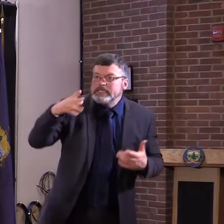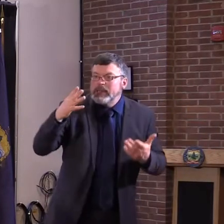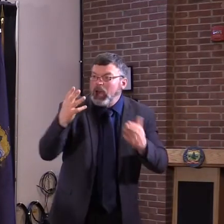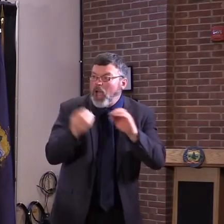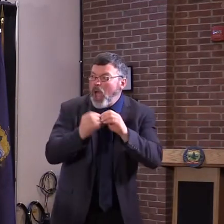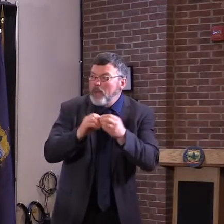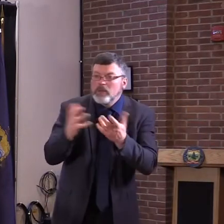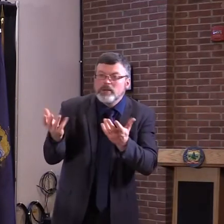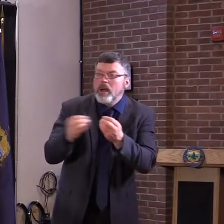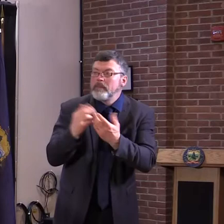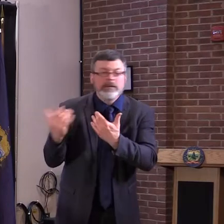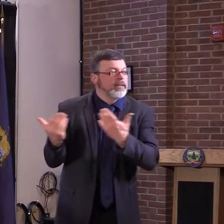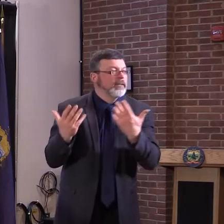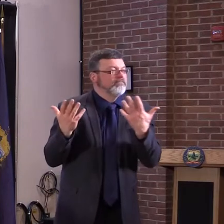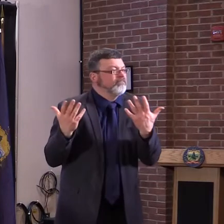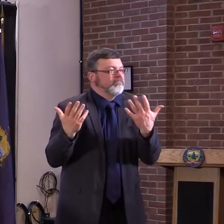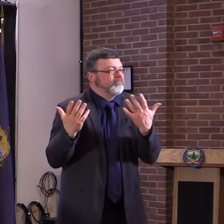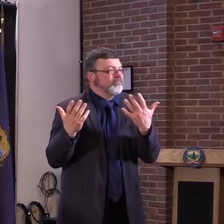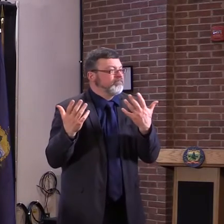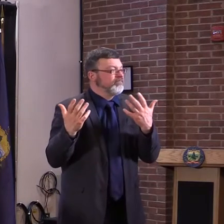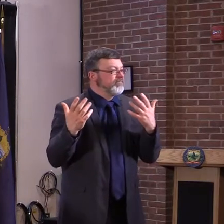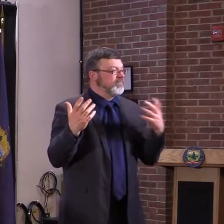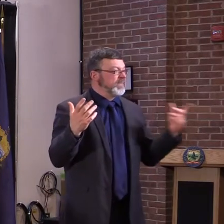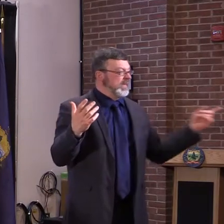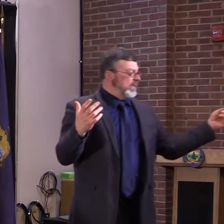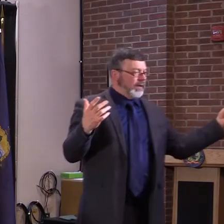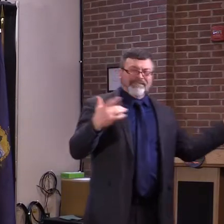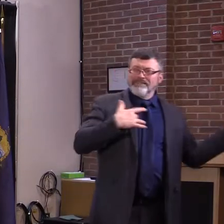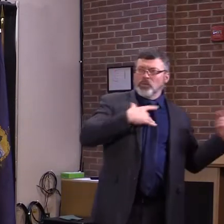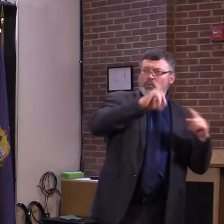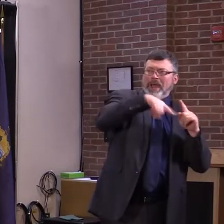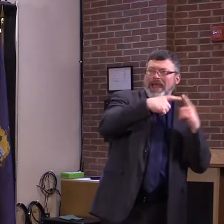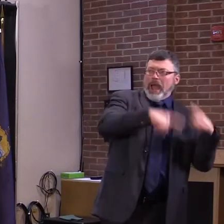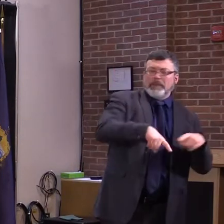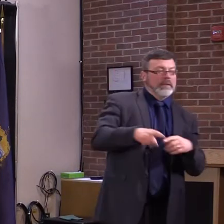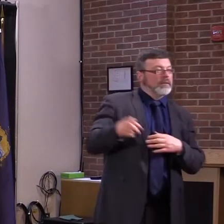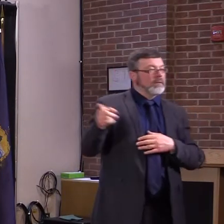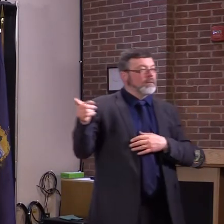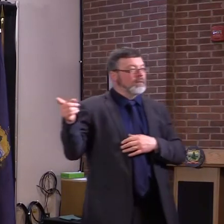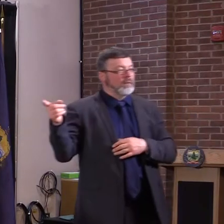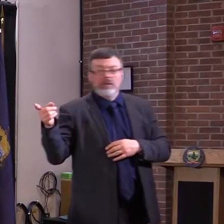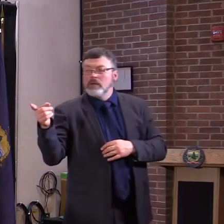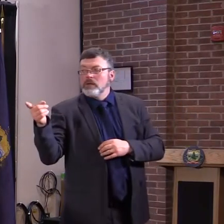We do not. Commissioner. Or a timeline of when people could expect to see them in pharmacies or elsewhere?